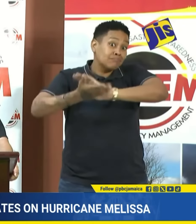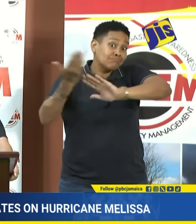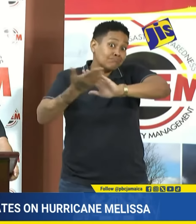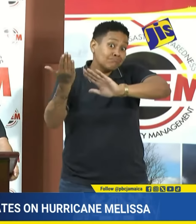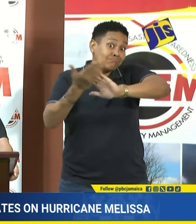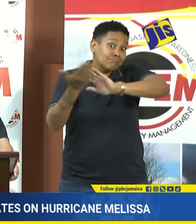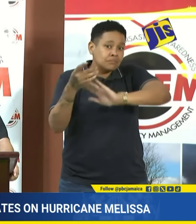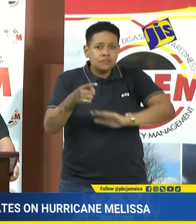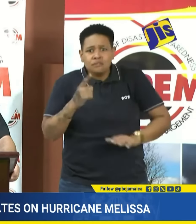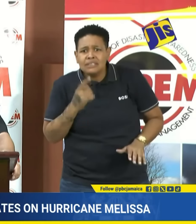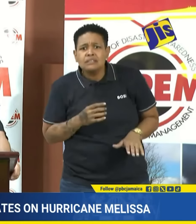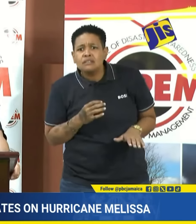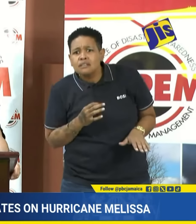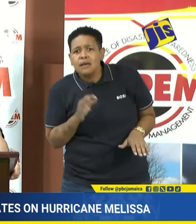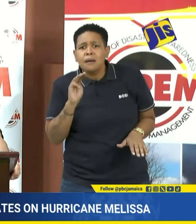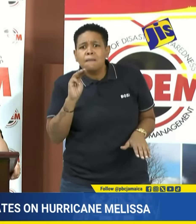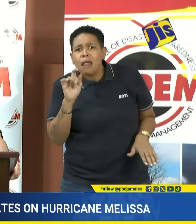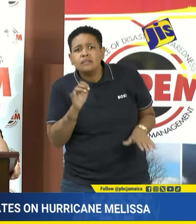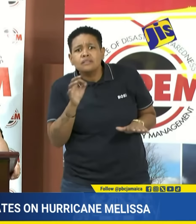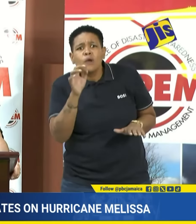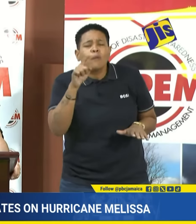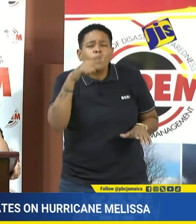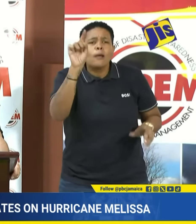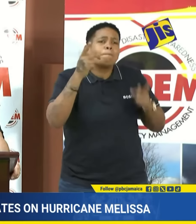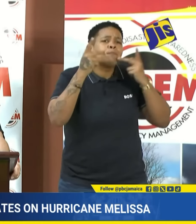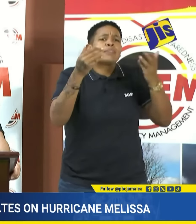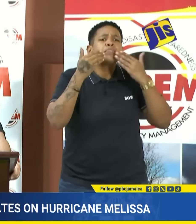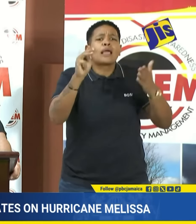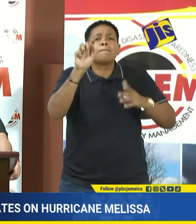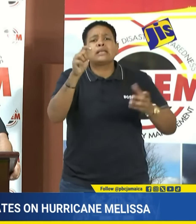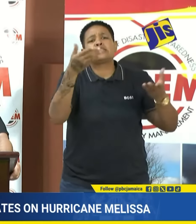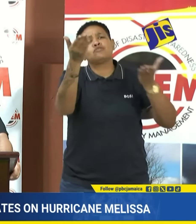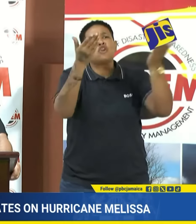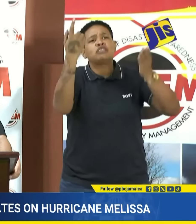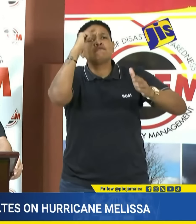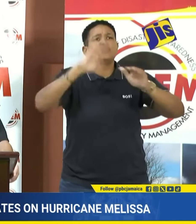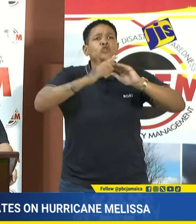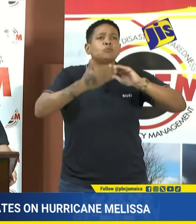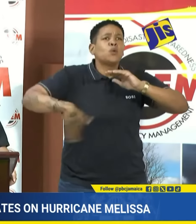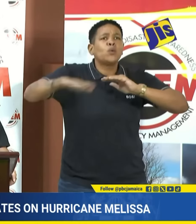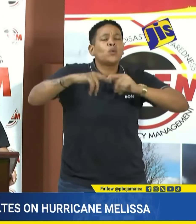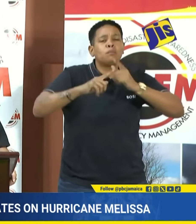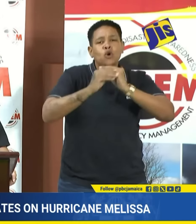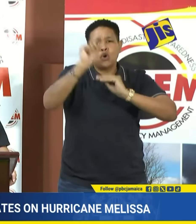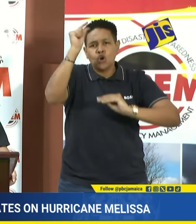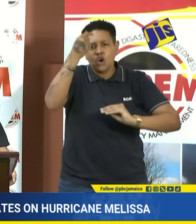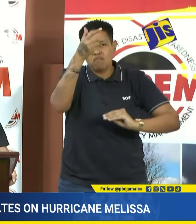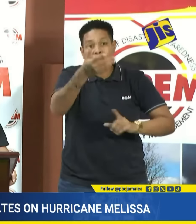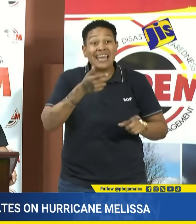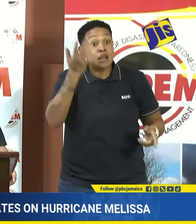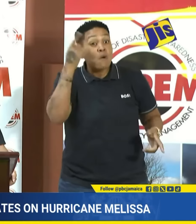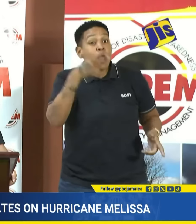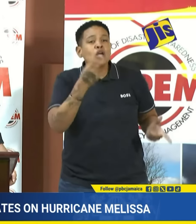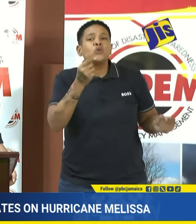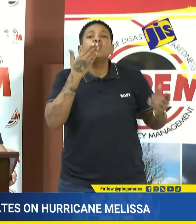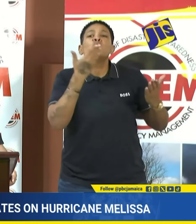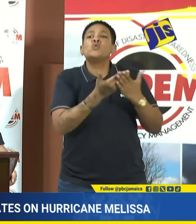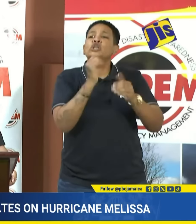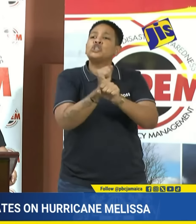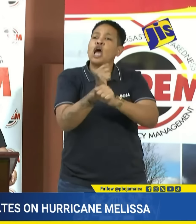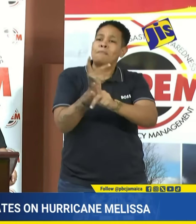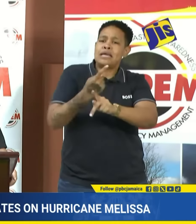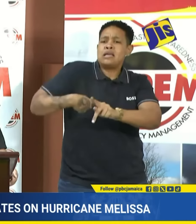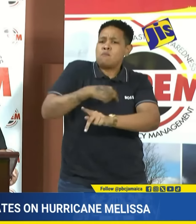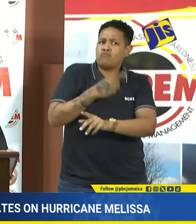this unusual storm. So I want to publicly thank the Met Service on behalf of Jamaica and the government, because they've been doing an awesome job in